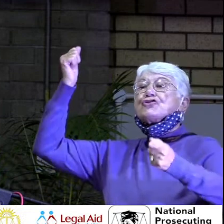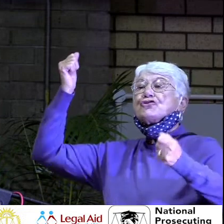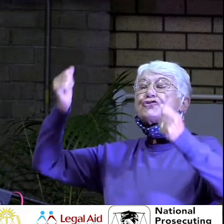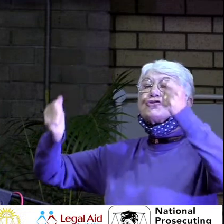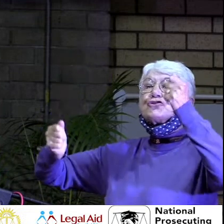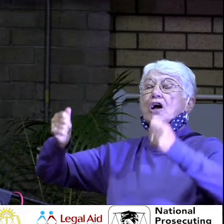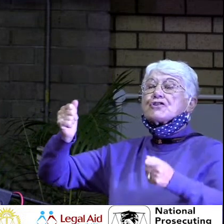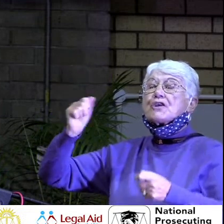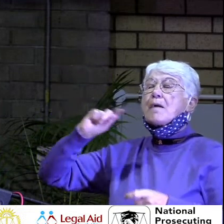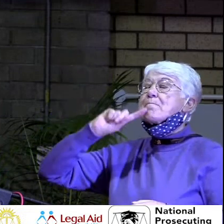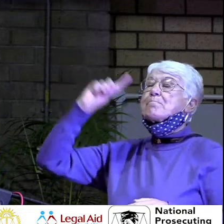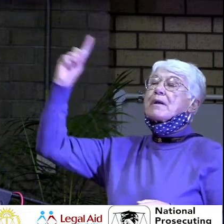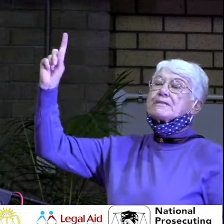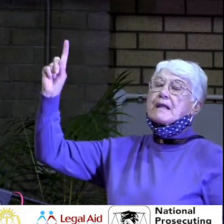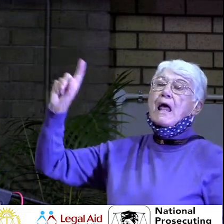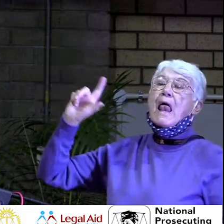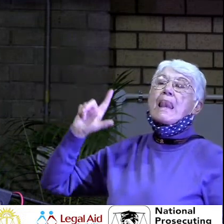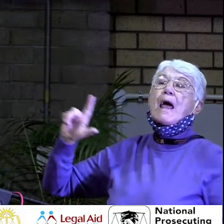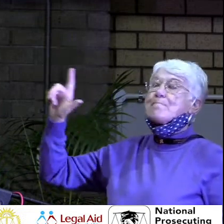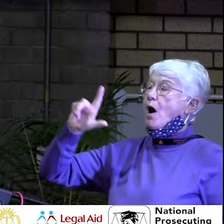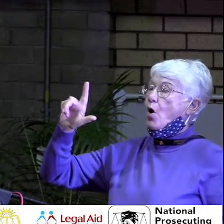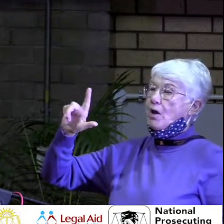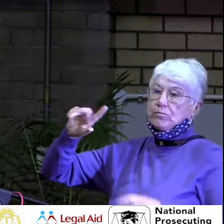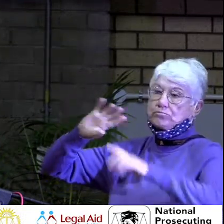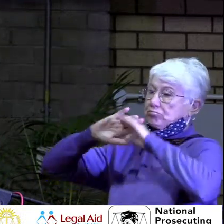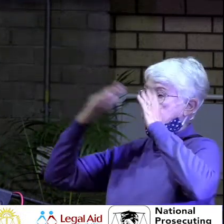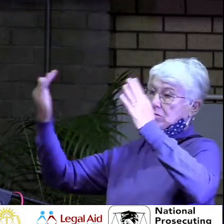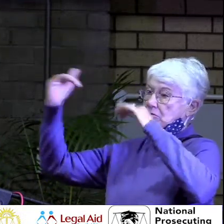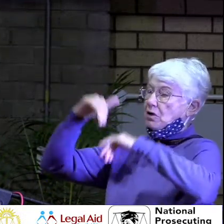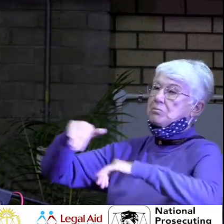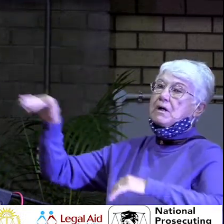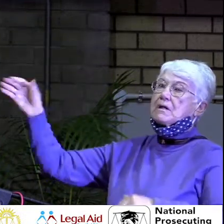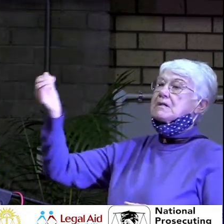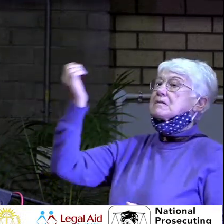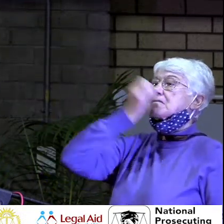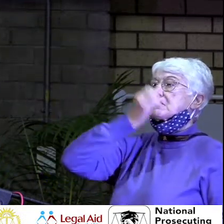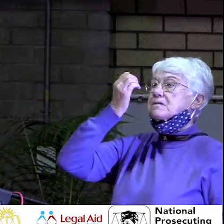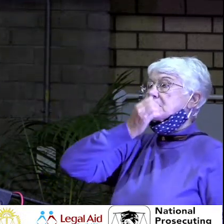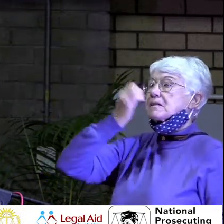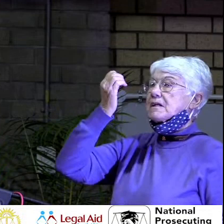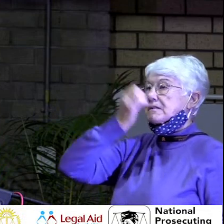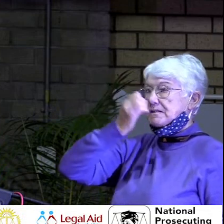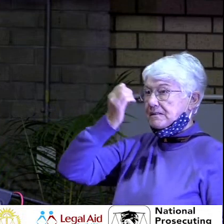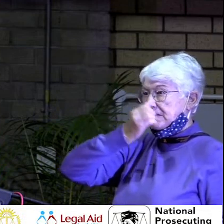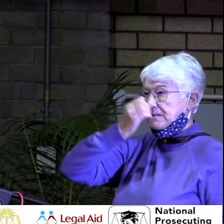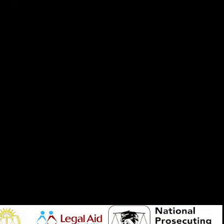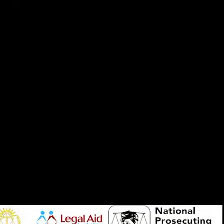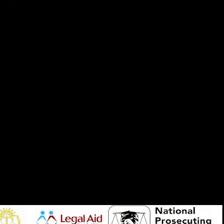would like to call Reverend Chris Nissen to the stage. Thank you.